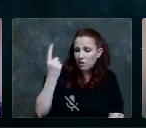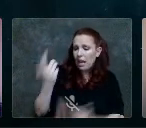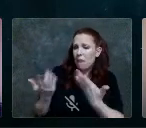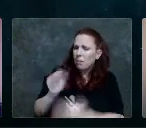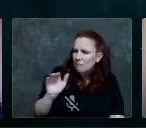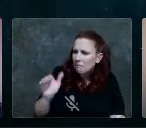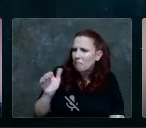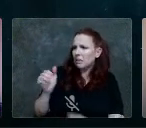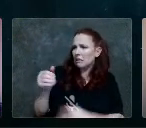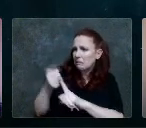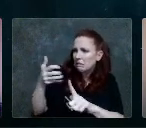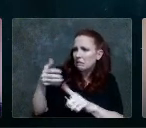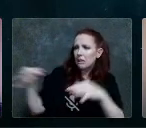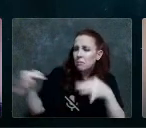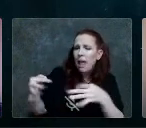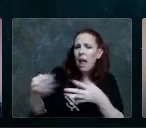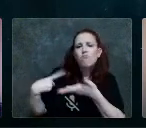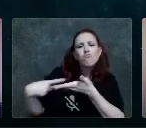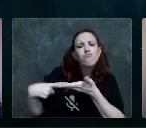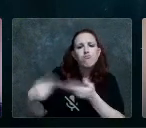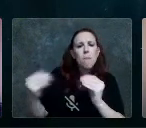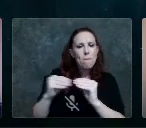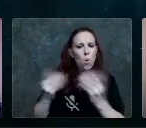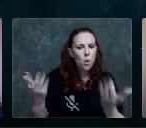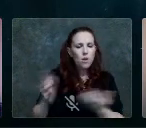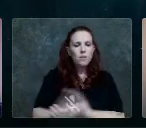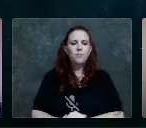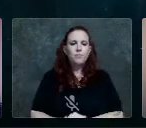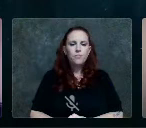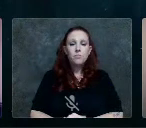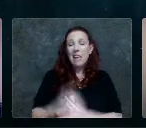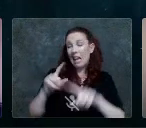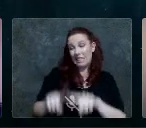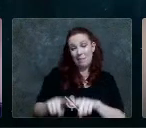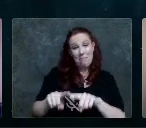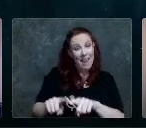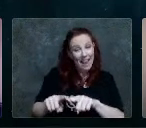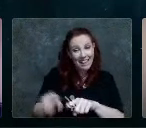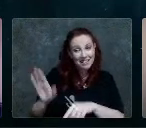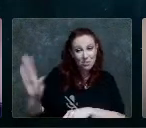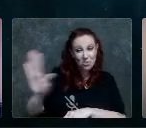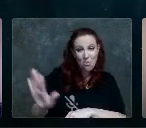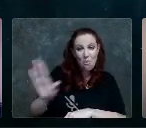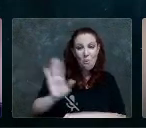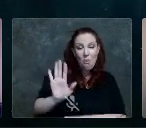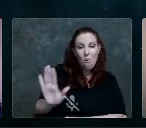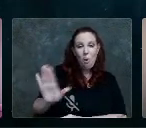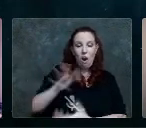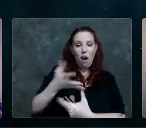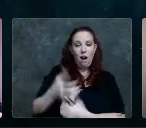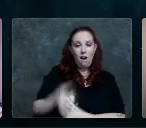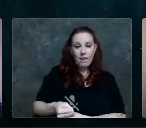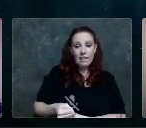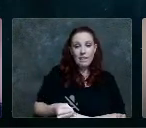explain it. We're going to keep talking about it for a little bit. So, and it depends on how confident a candidate seems, it might make